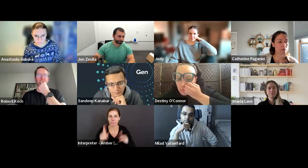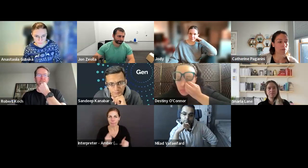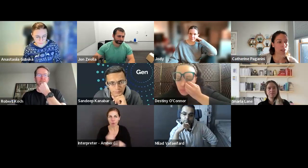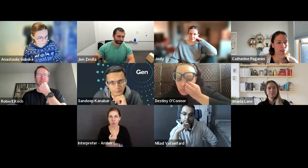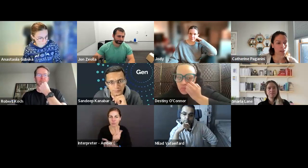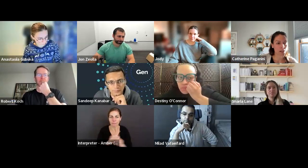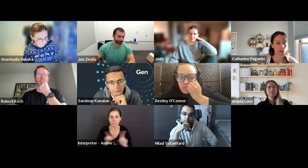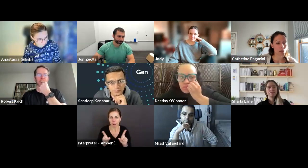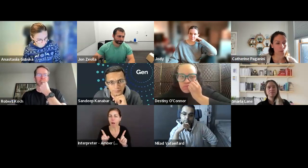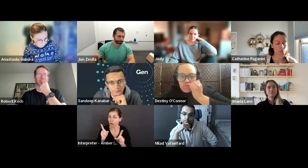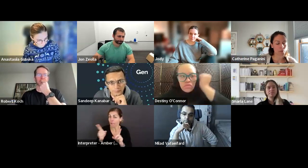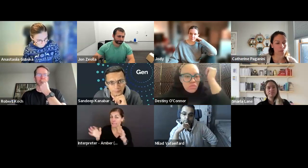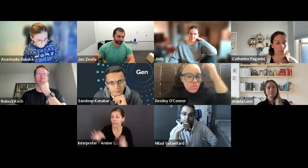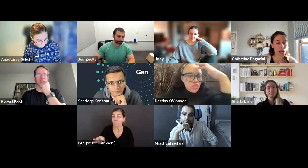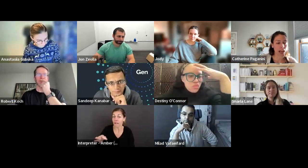we could definitely